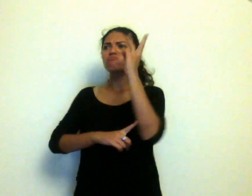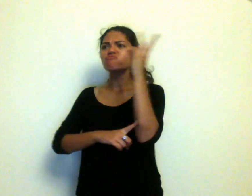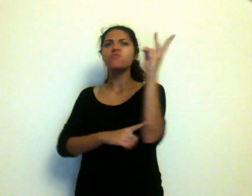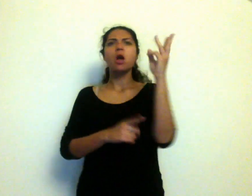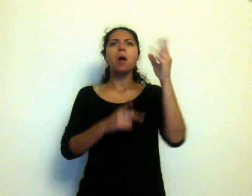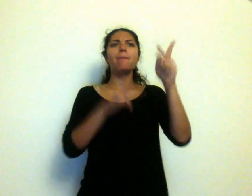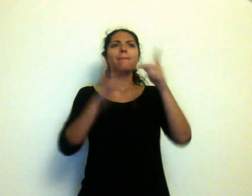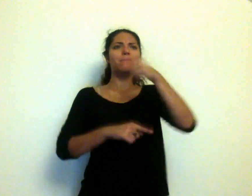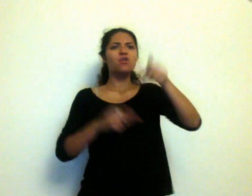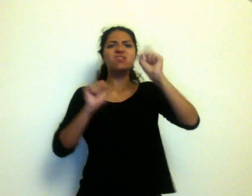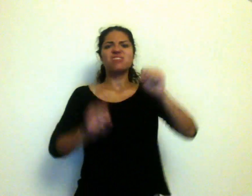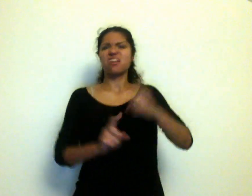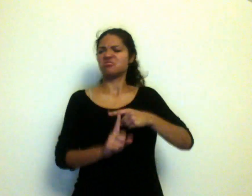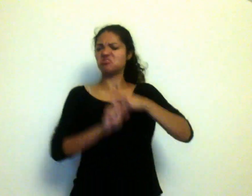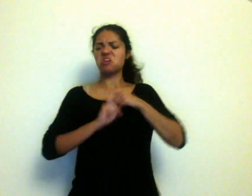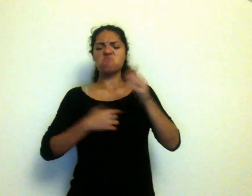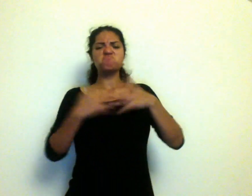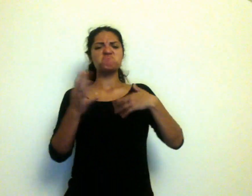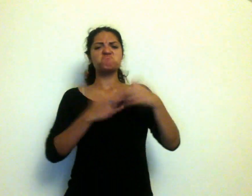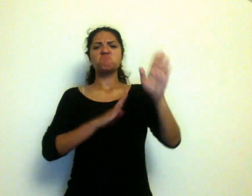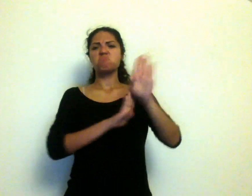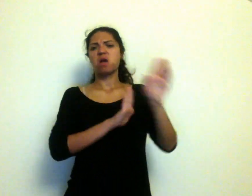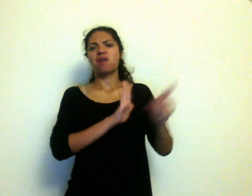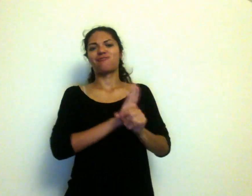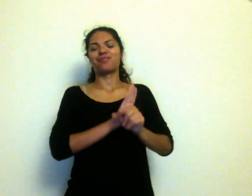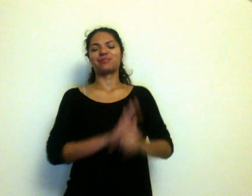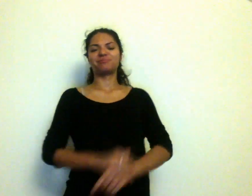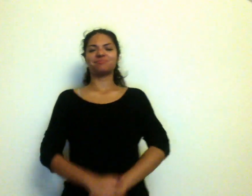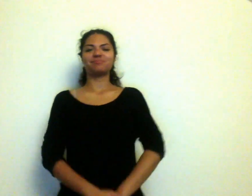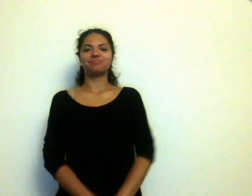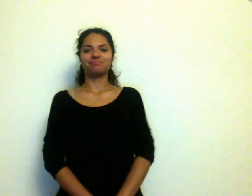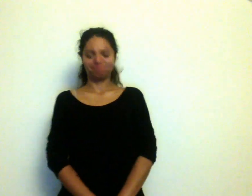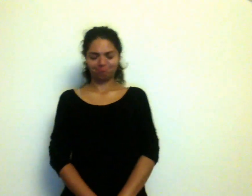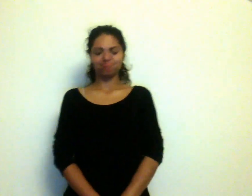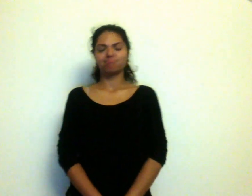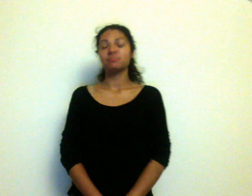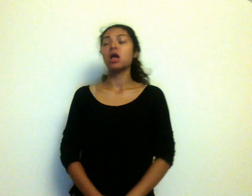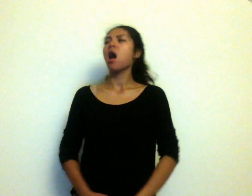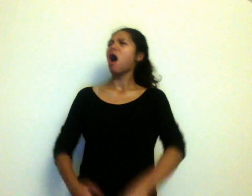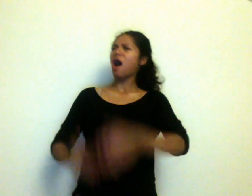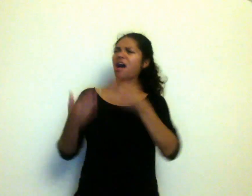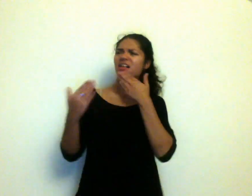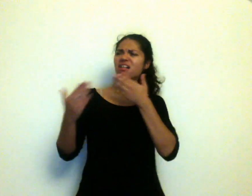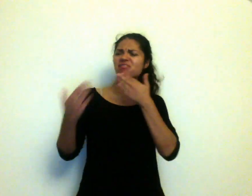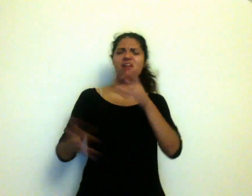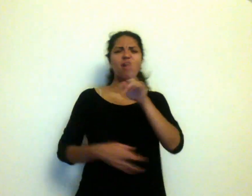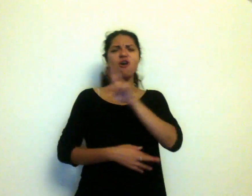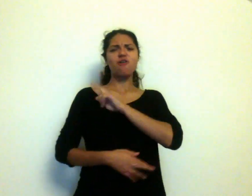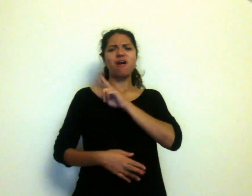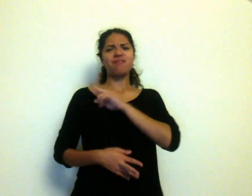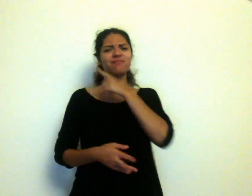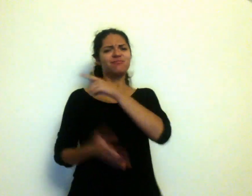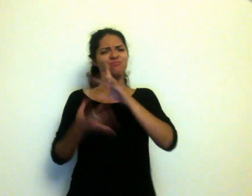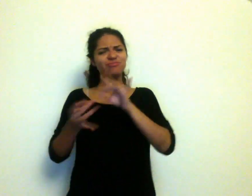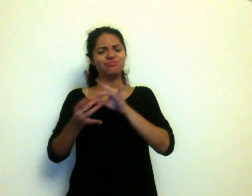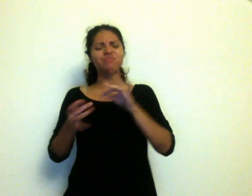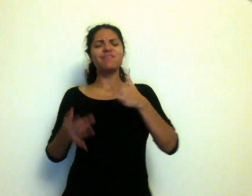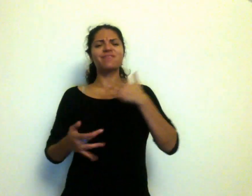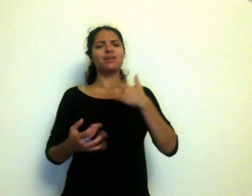us again next week as Ravi begins a new series on the impact that ignoring absolute truth has had on our culture. Let My People Think